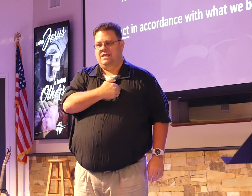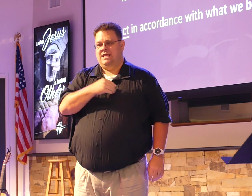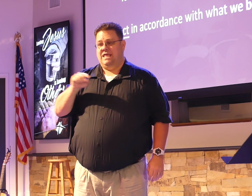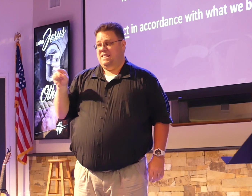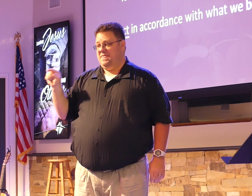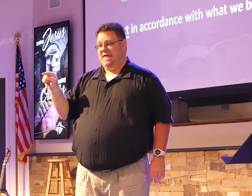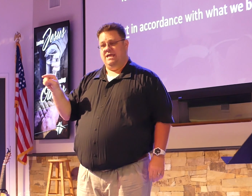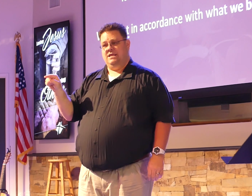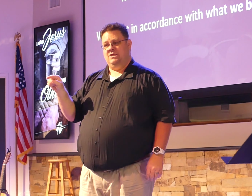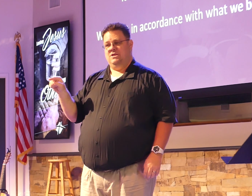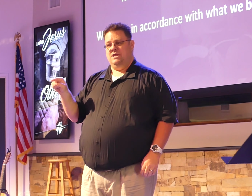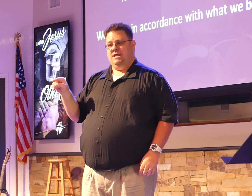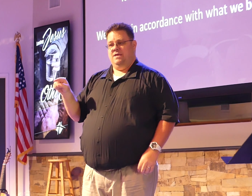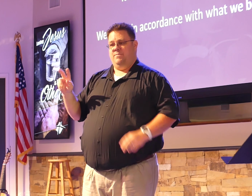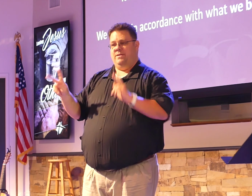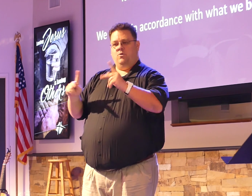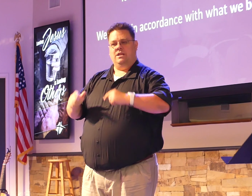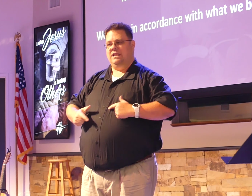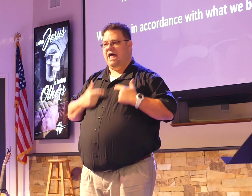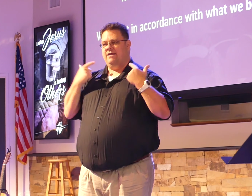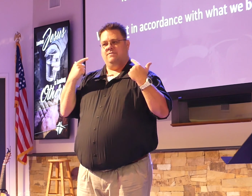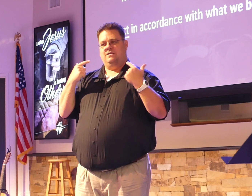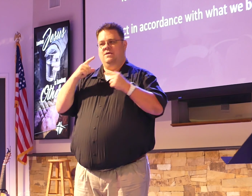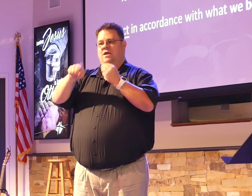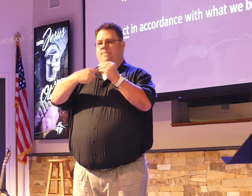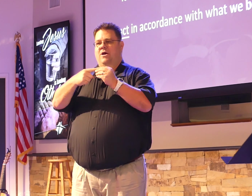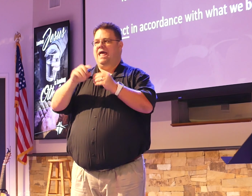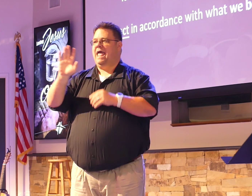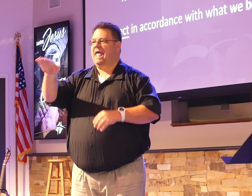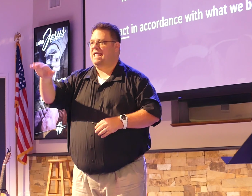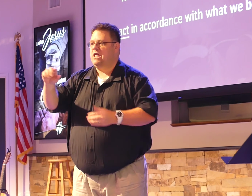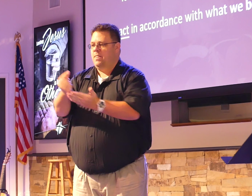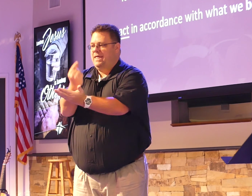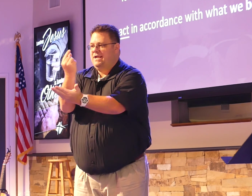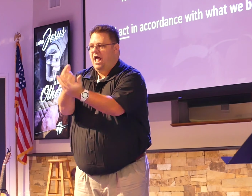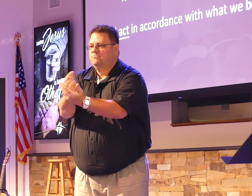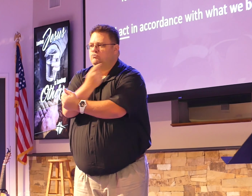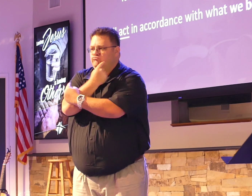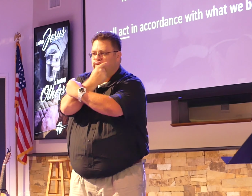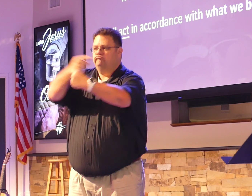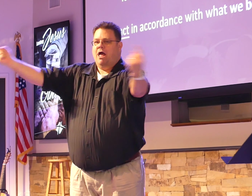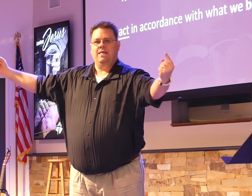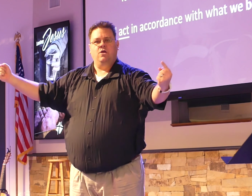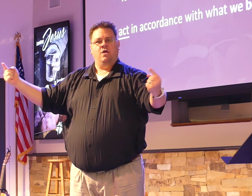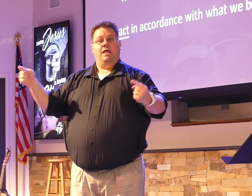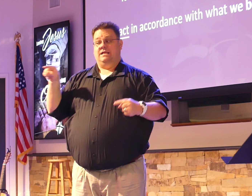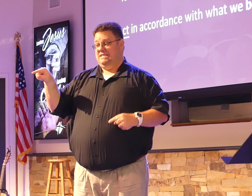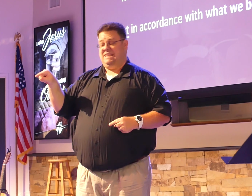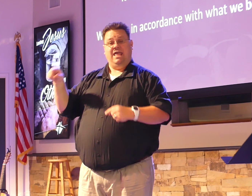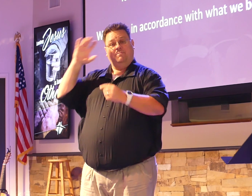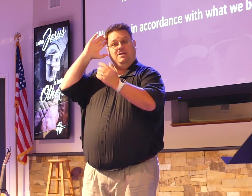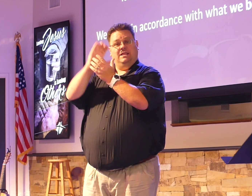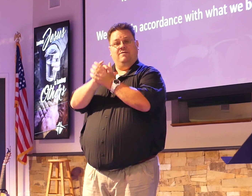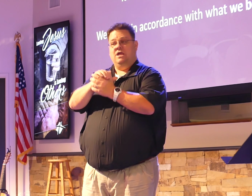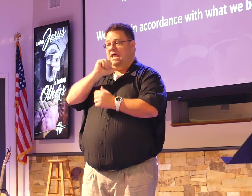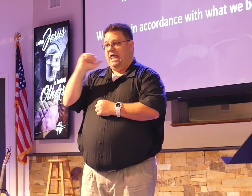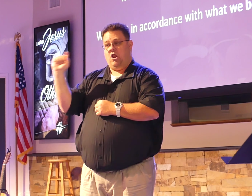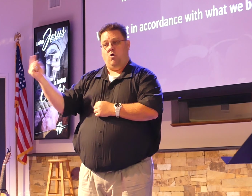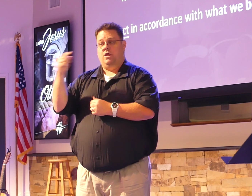There's certain people in life that they're about getting the good news of Jesus out to people. Because they believe that not only will the good news of